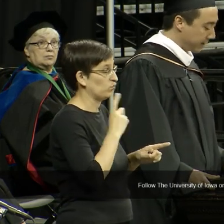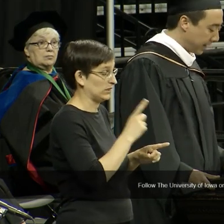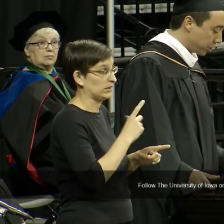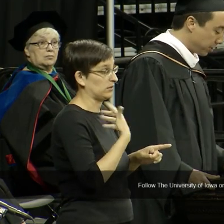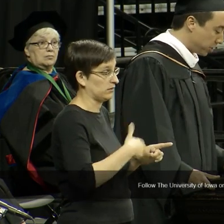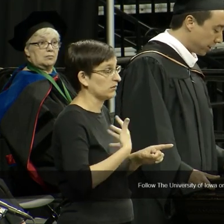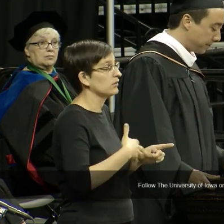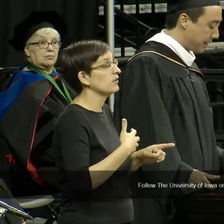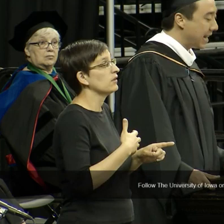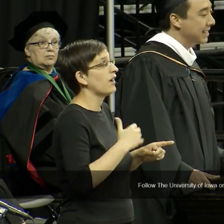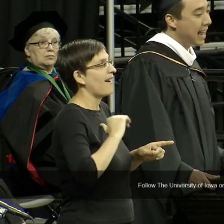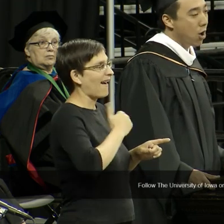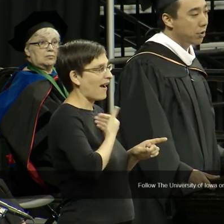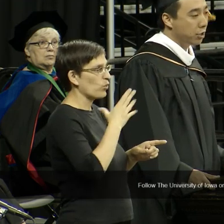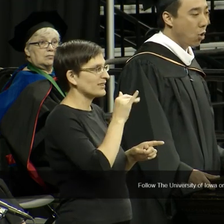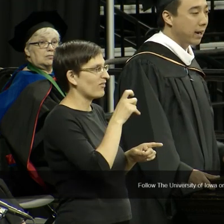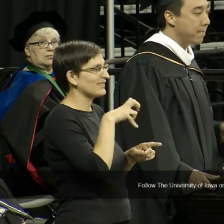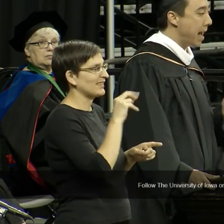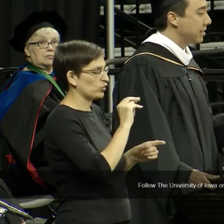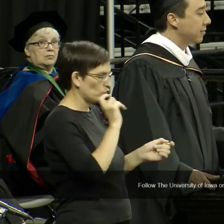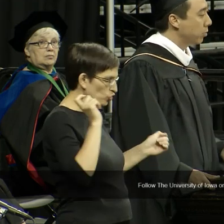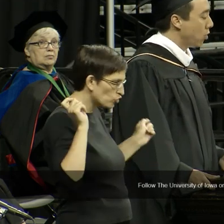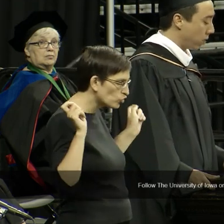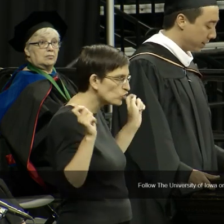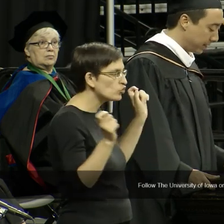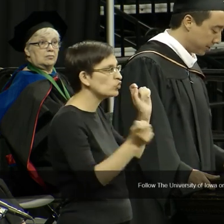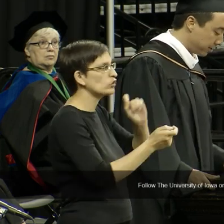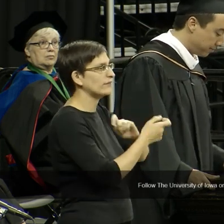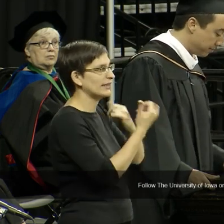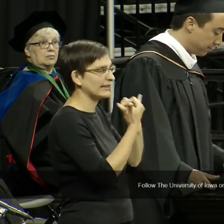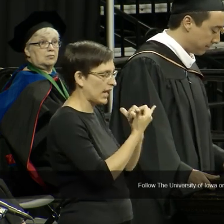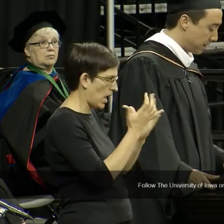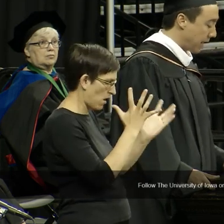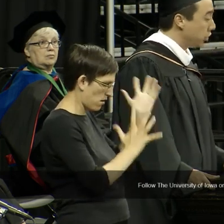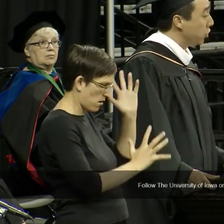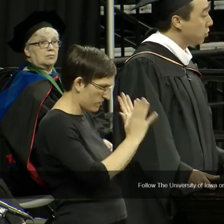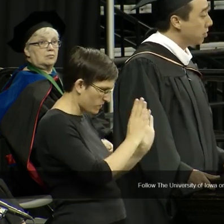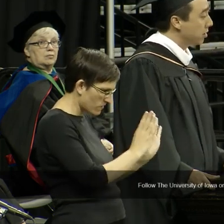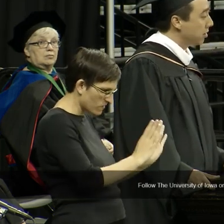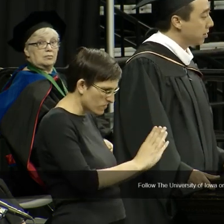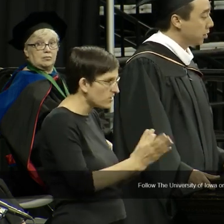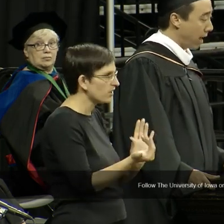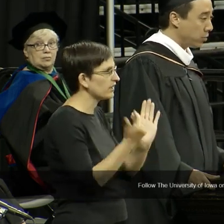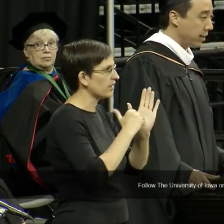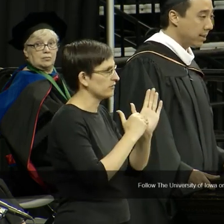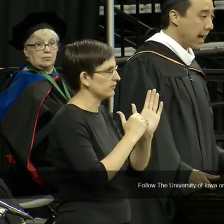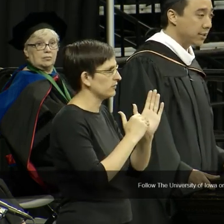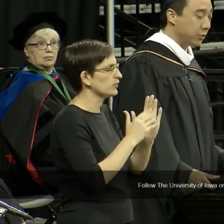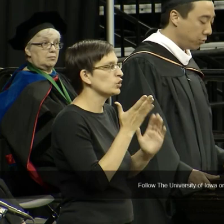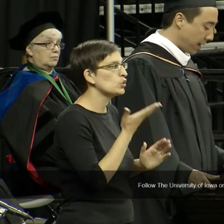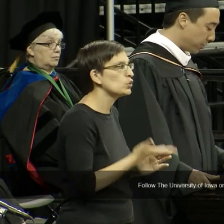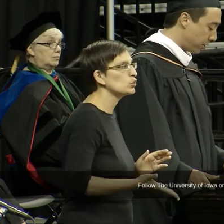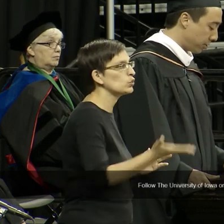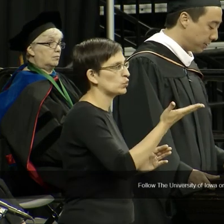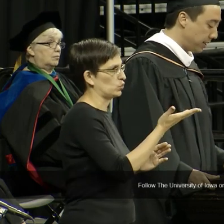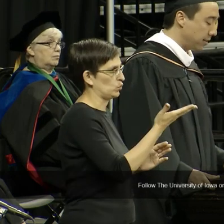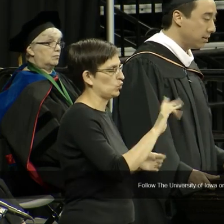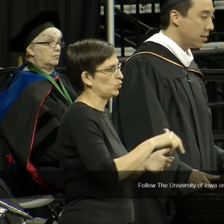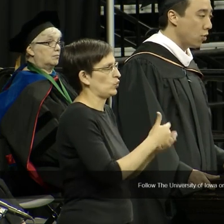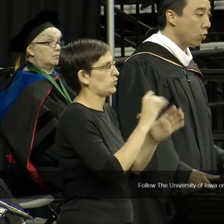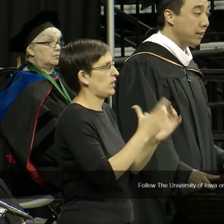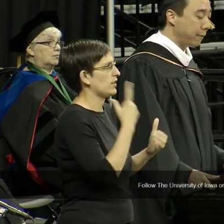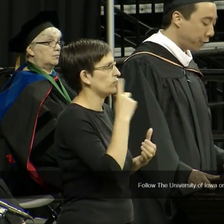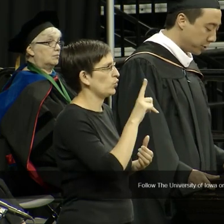entire civilization shifted and is now undergoing a massive reorganization. And you, the graduating class of